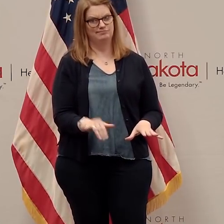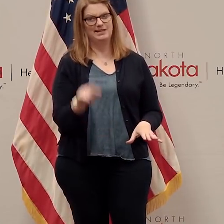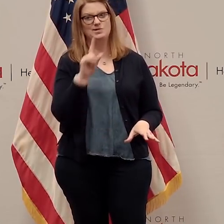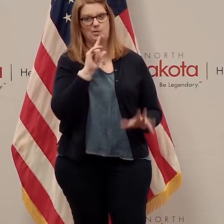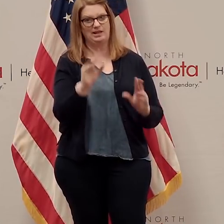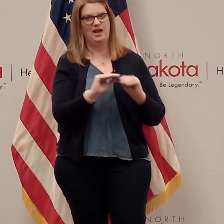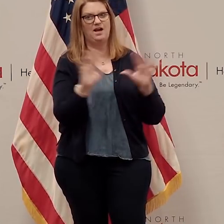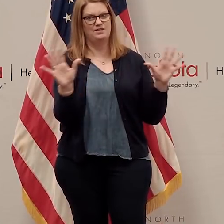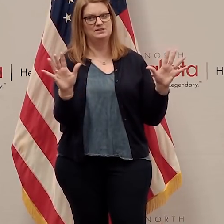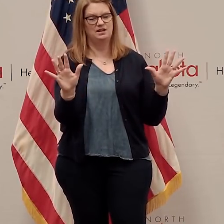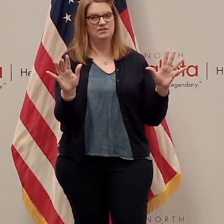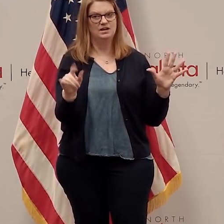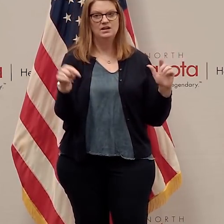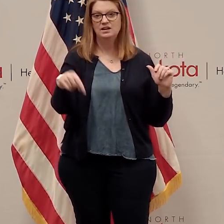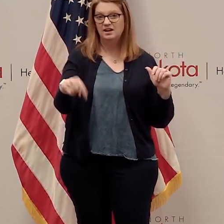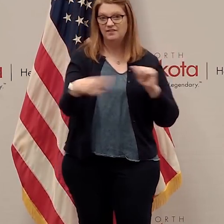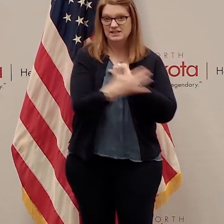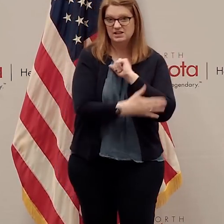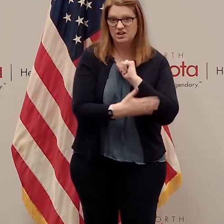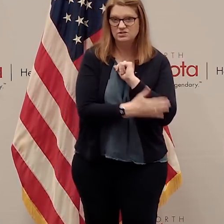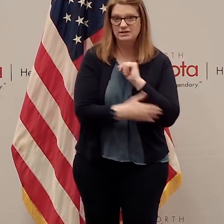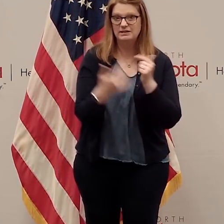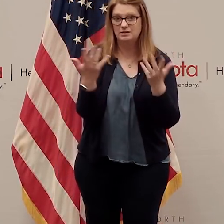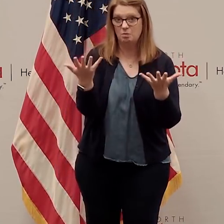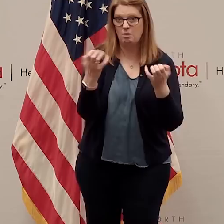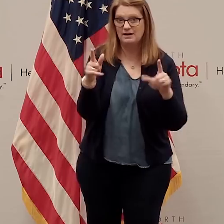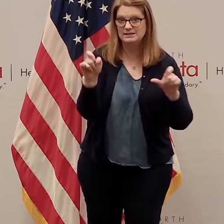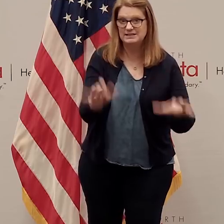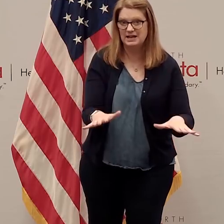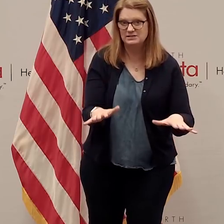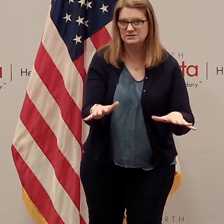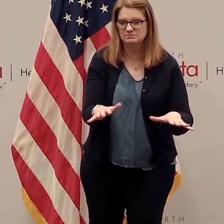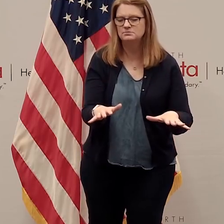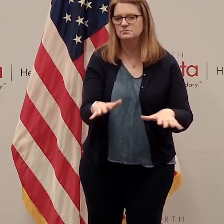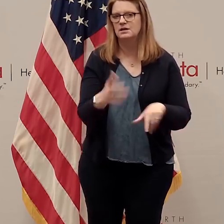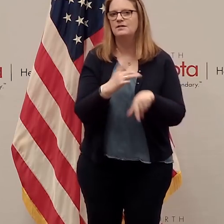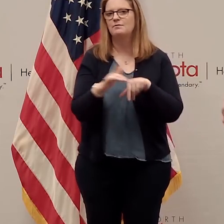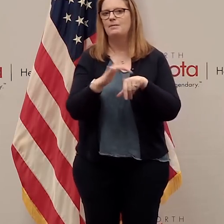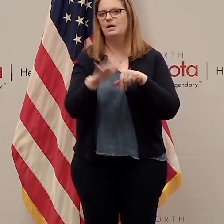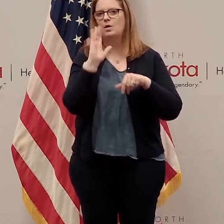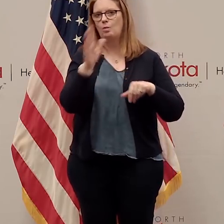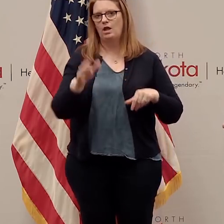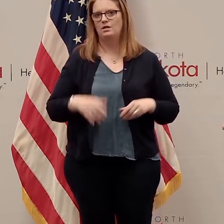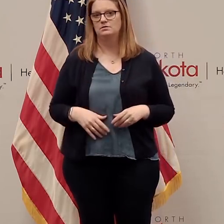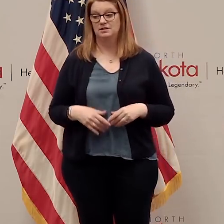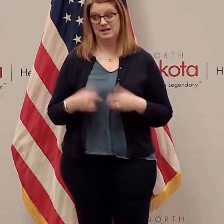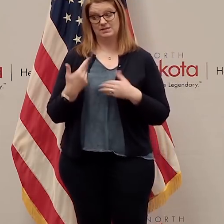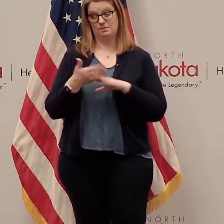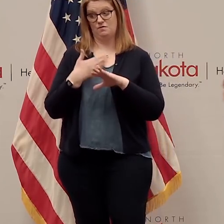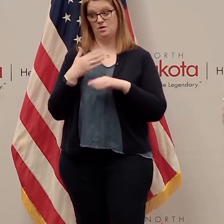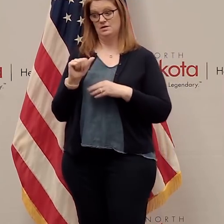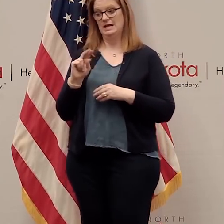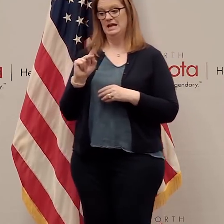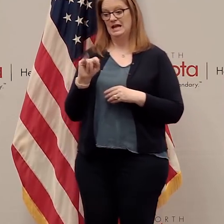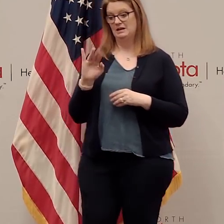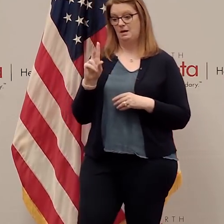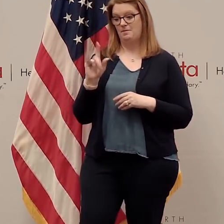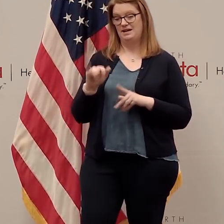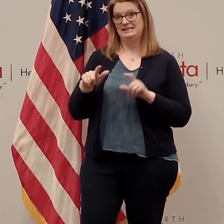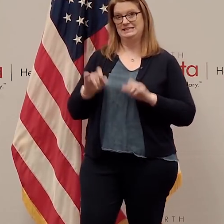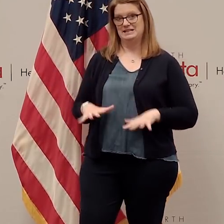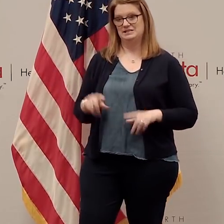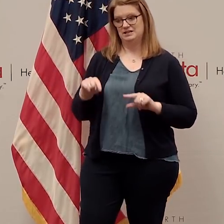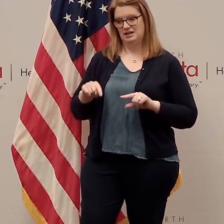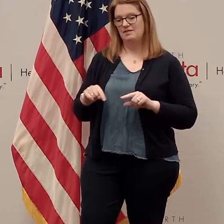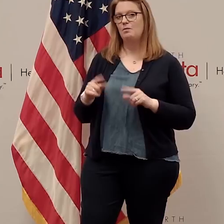is if you're in this country and you want to get a test, there's going to be capacity for you to get it. And this is before we even get into the antibody testing, which will be at a